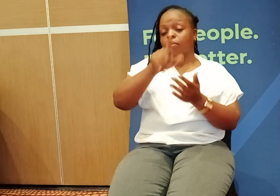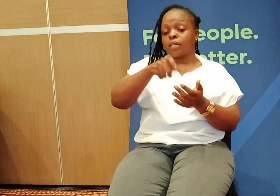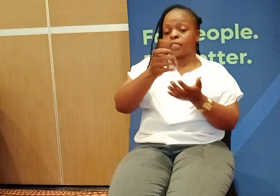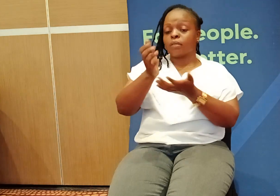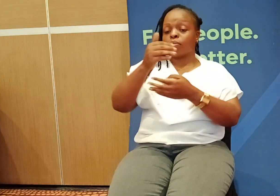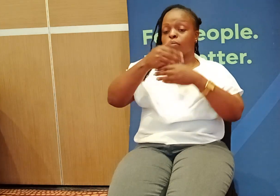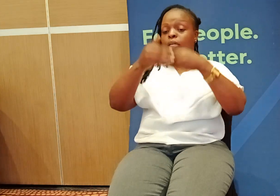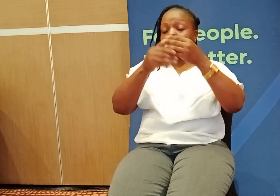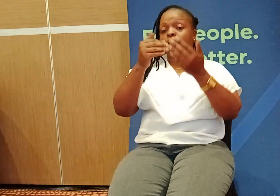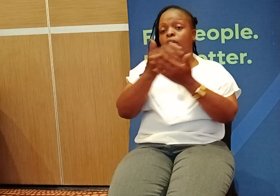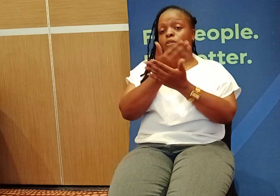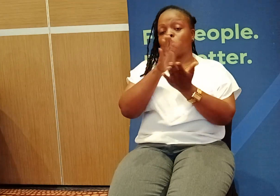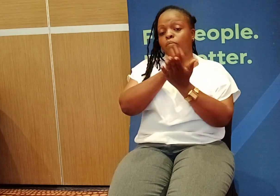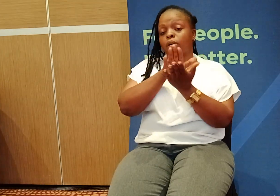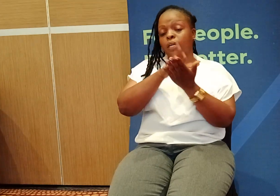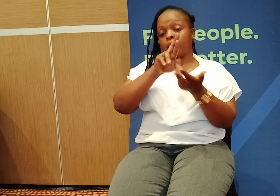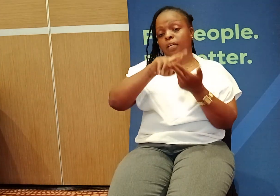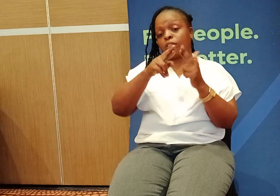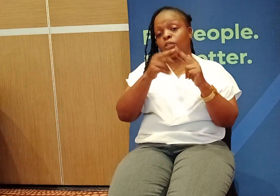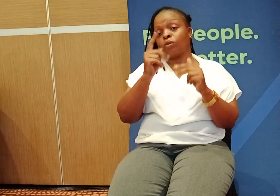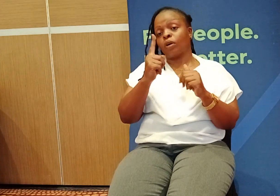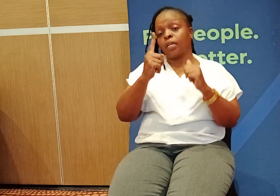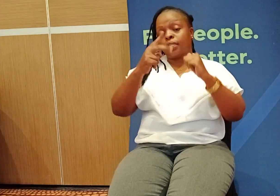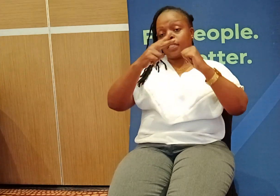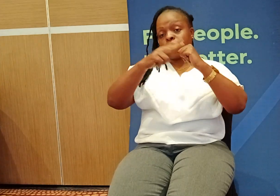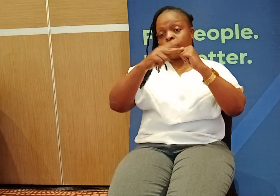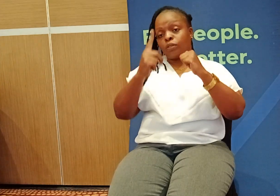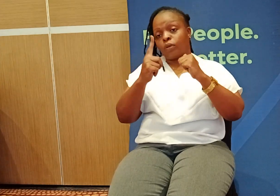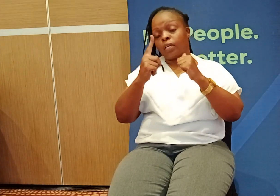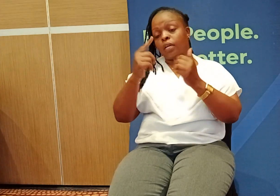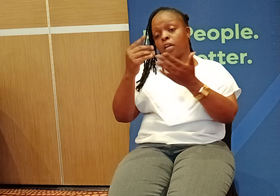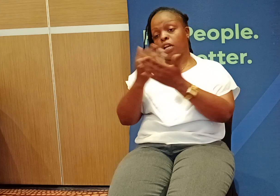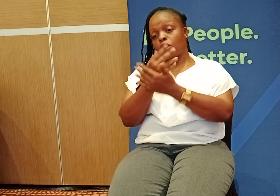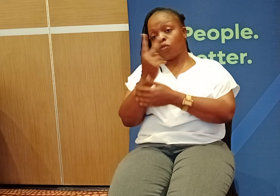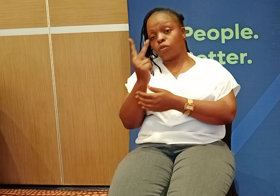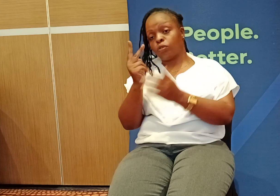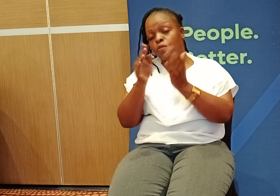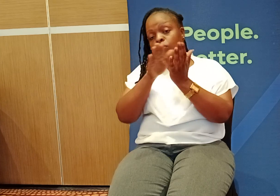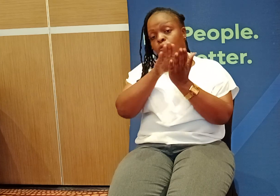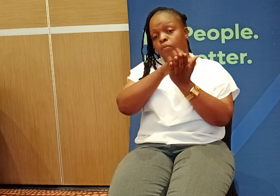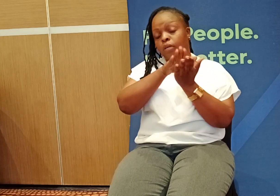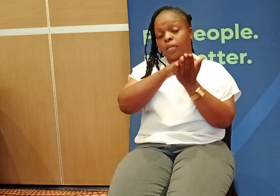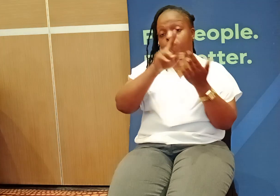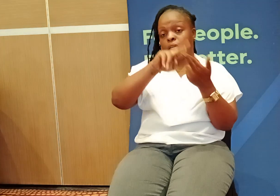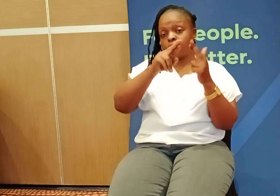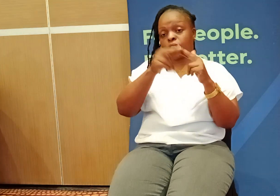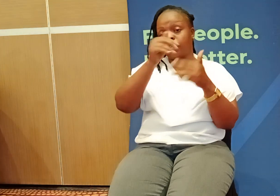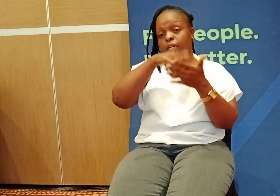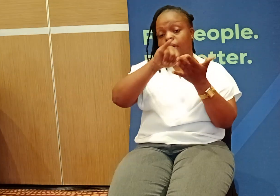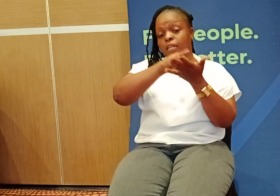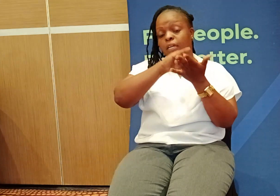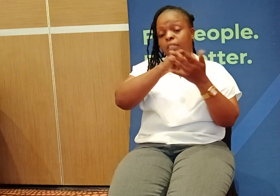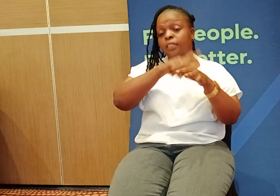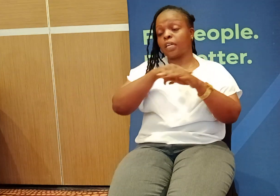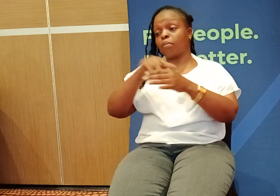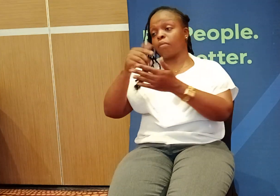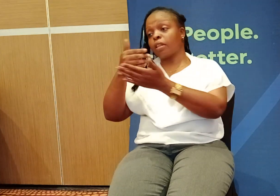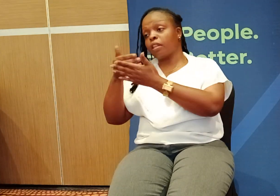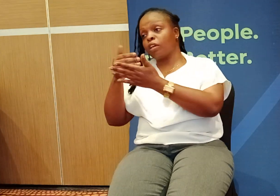relationships. 171 new to bank corporate banking relationships in that period. Thank you, John, and thank you to your